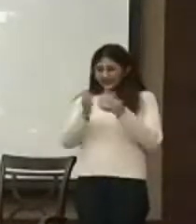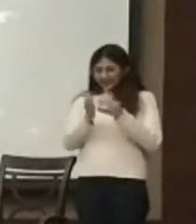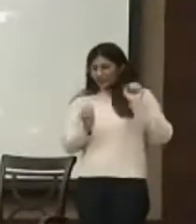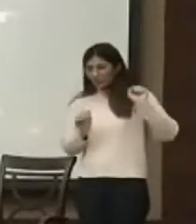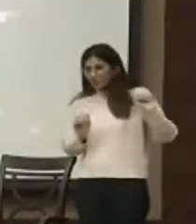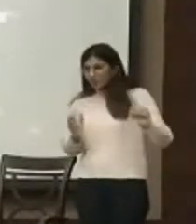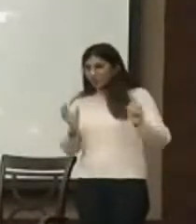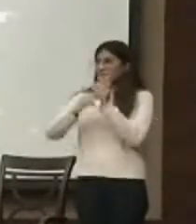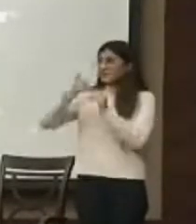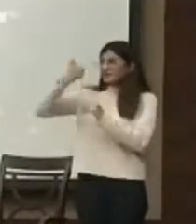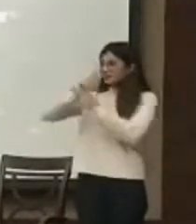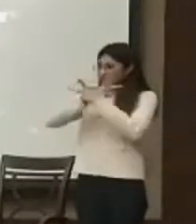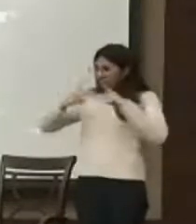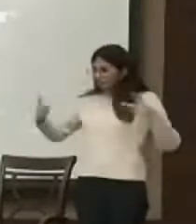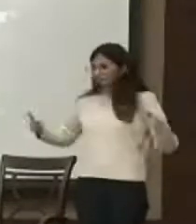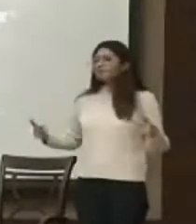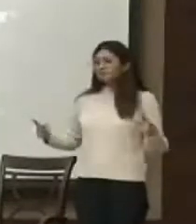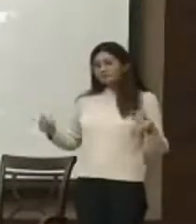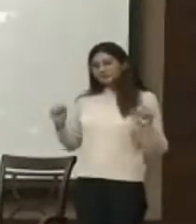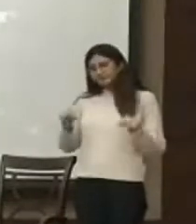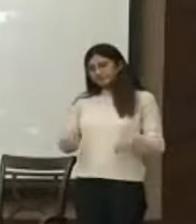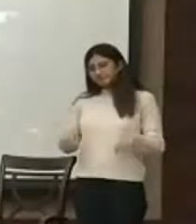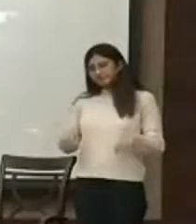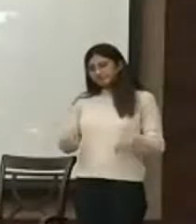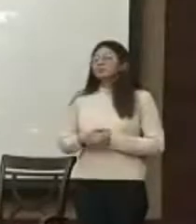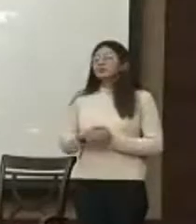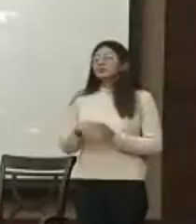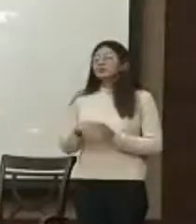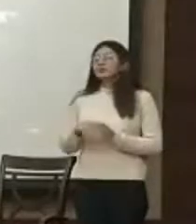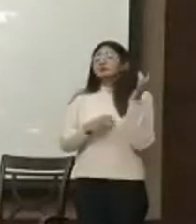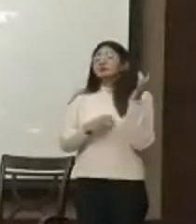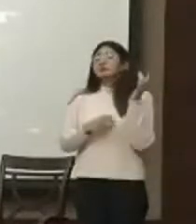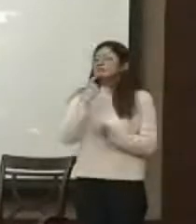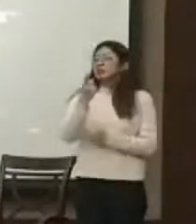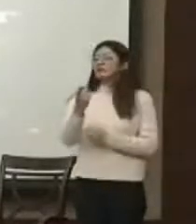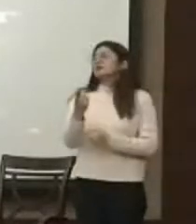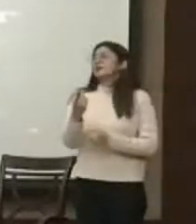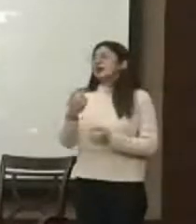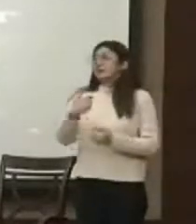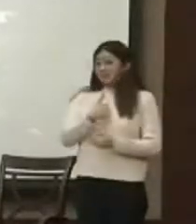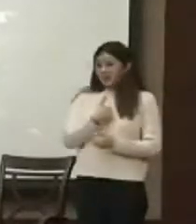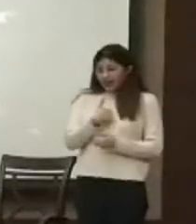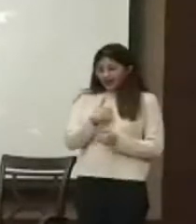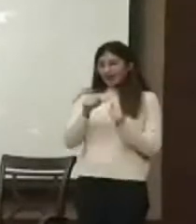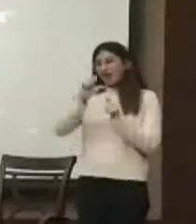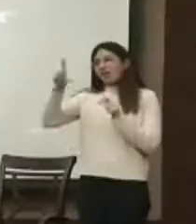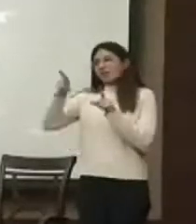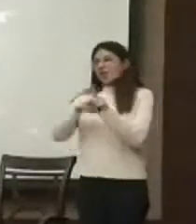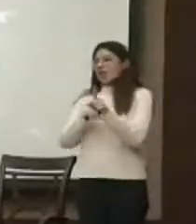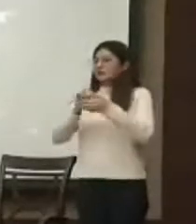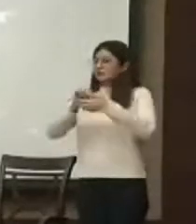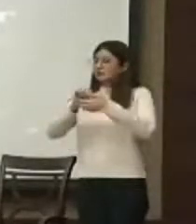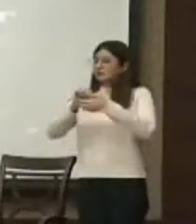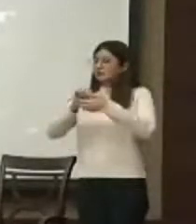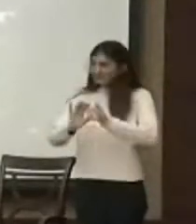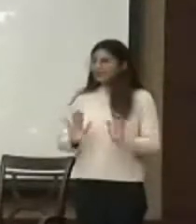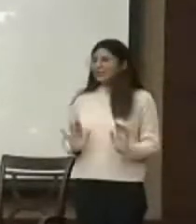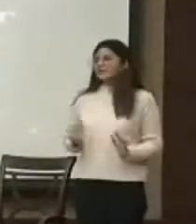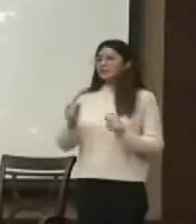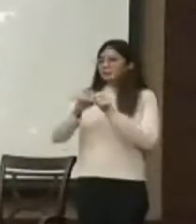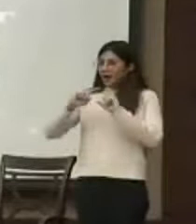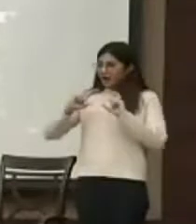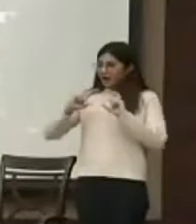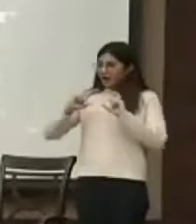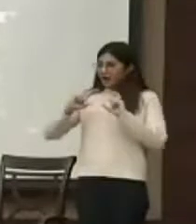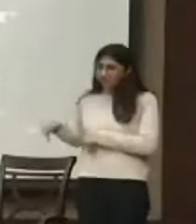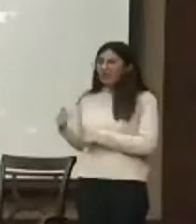the ministers. So, what I just want to say that count me as your ally in parliament, and I'll try and do my